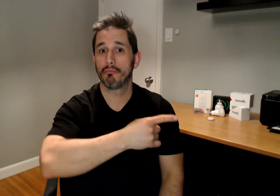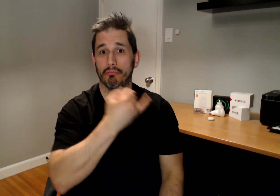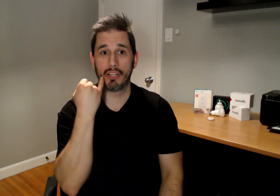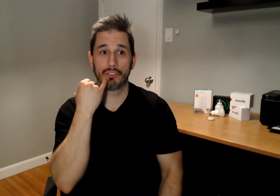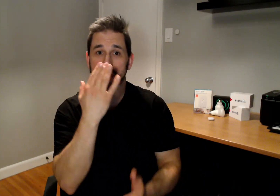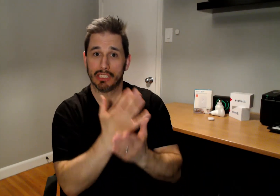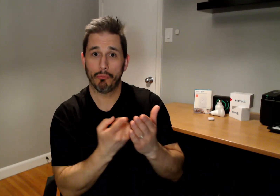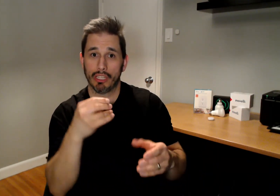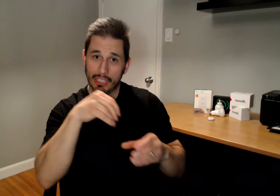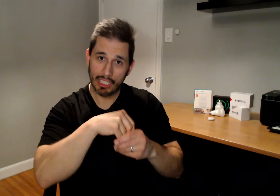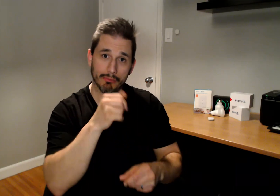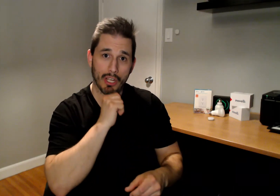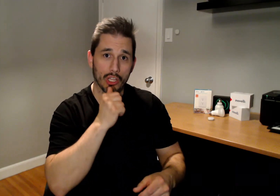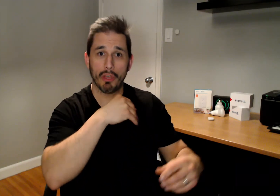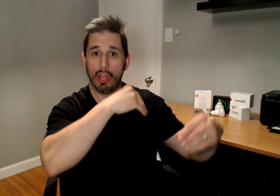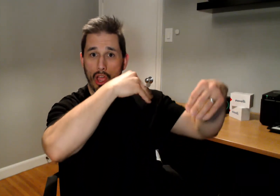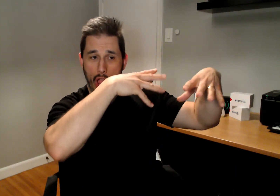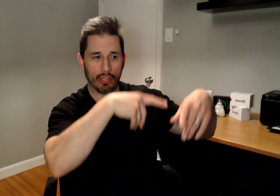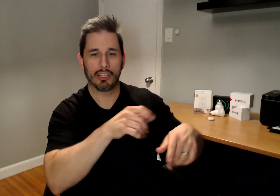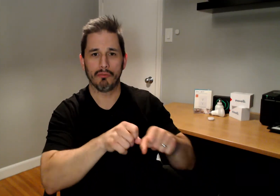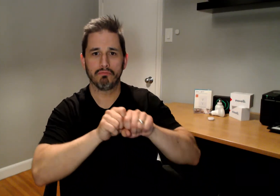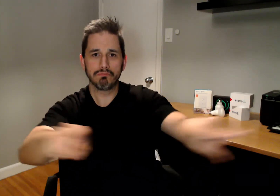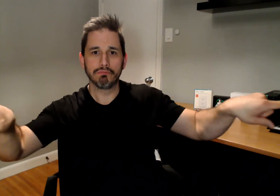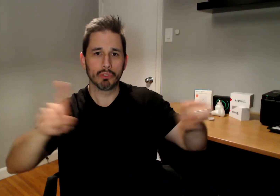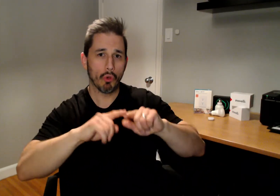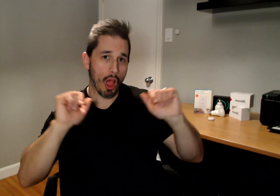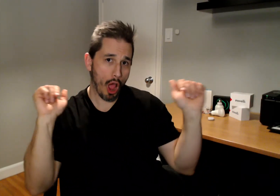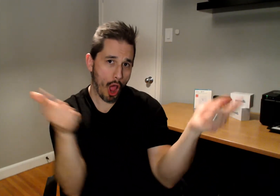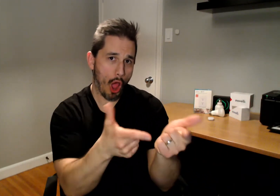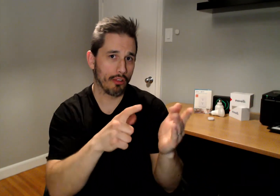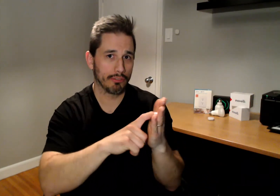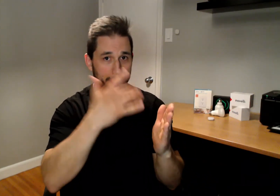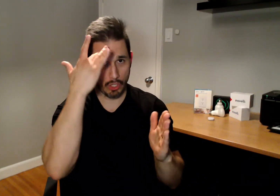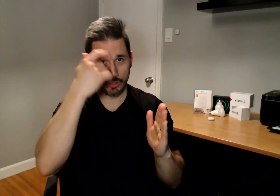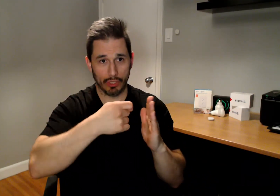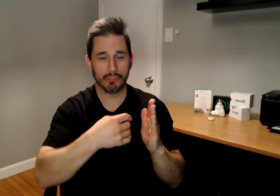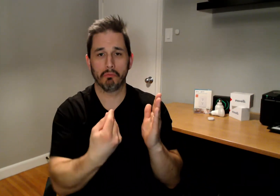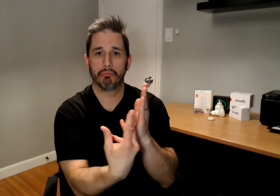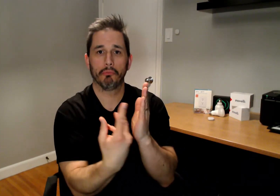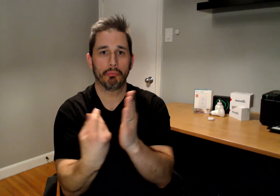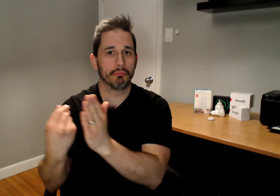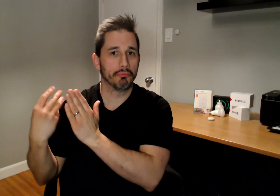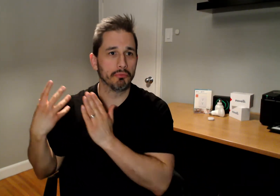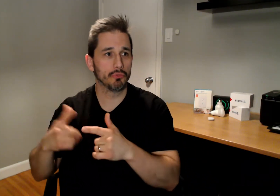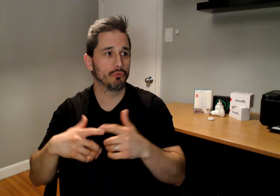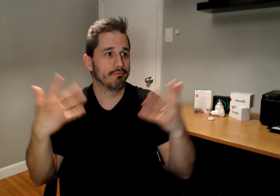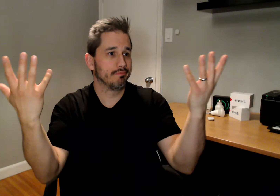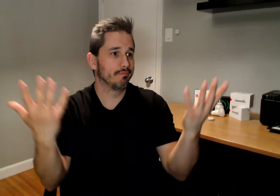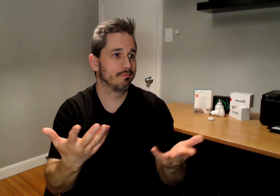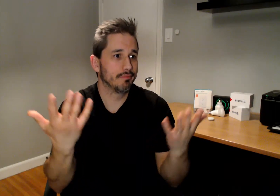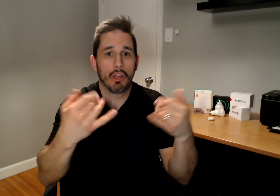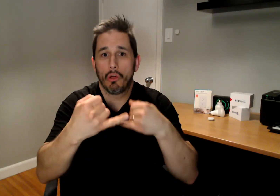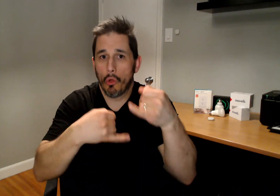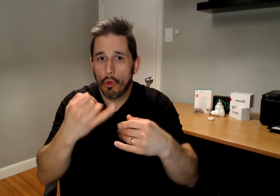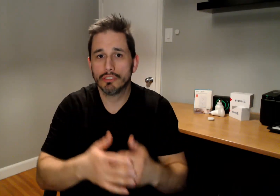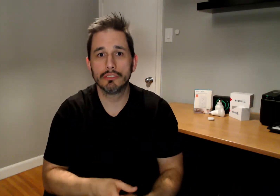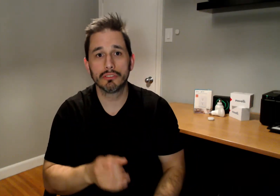switch. You can also use the smart switch to notify when someone's in the washroom. So when someone enters, everything turns